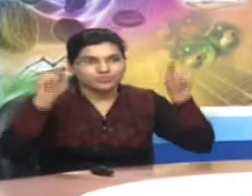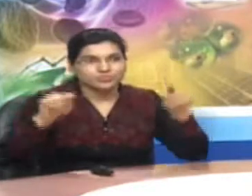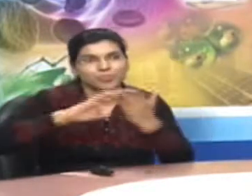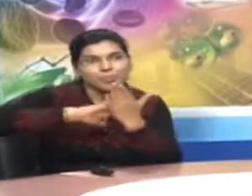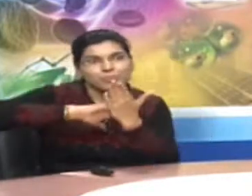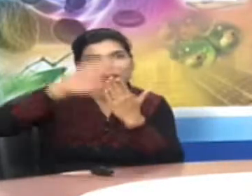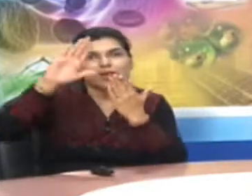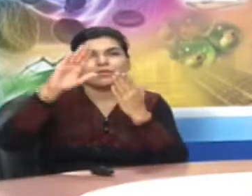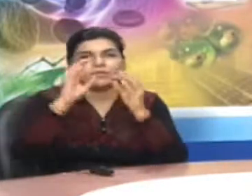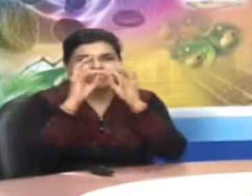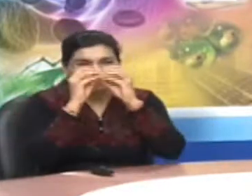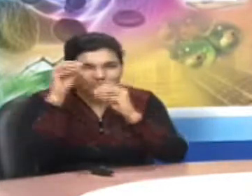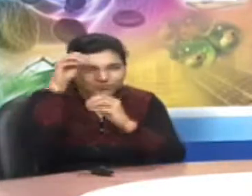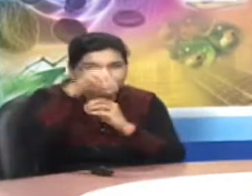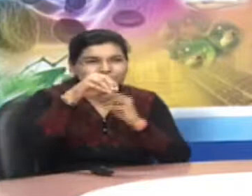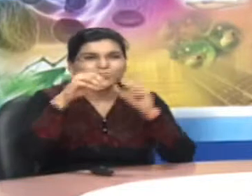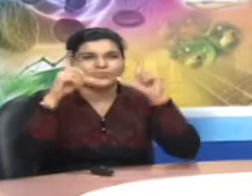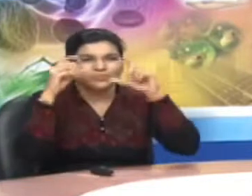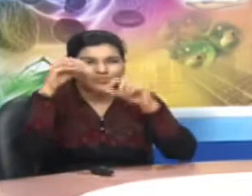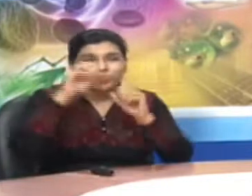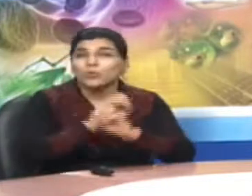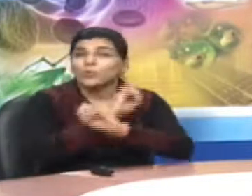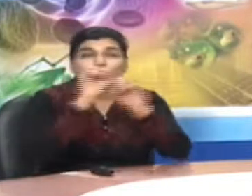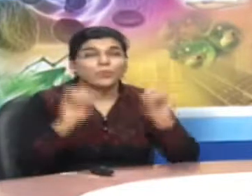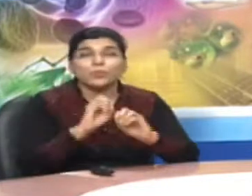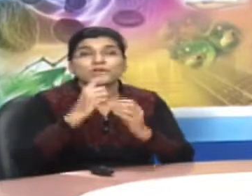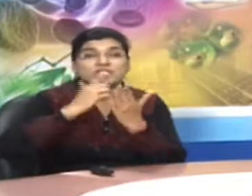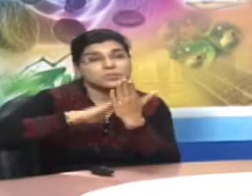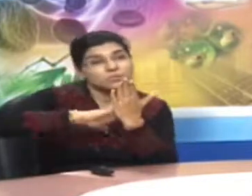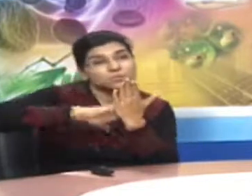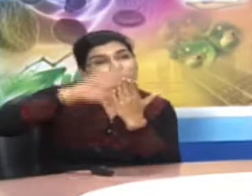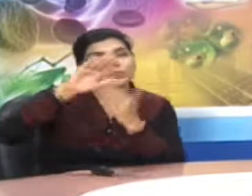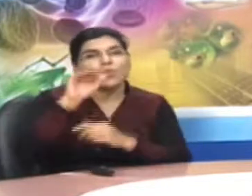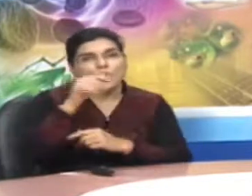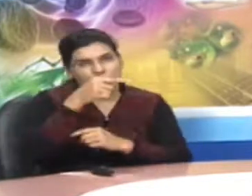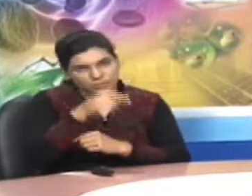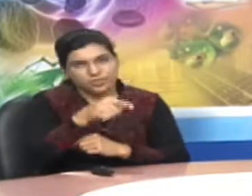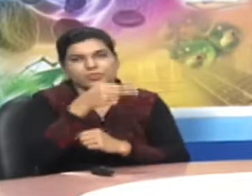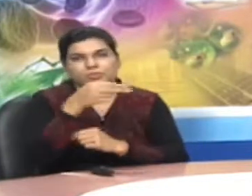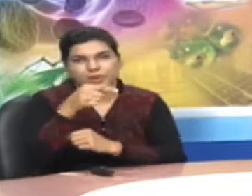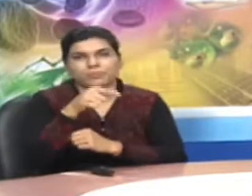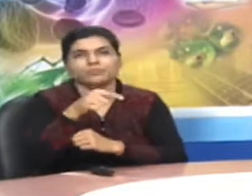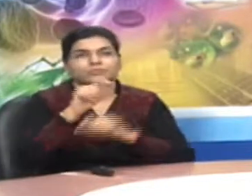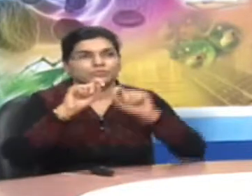blank means plain white. There's nothing that you have added, it's blank.